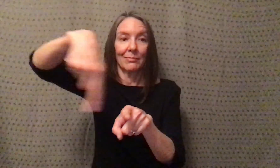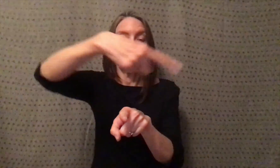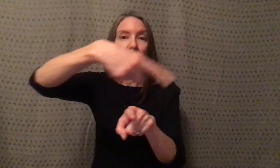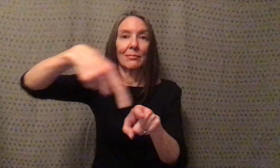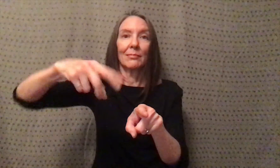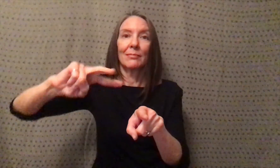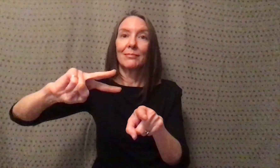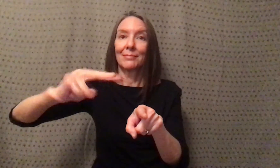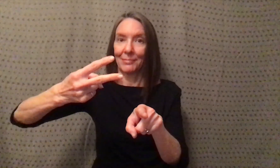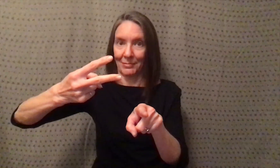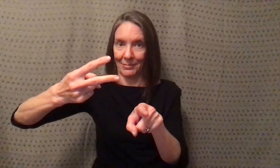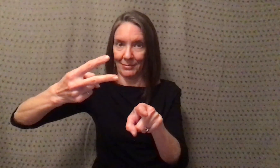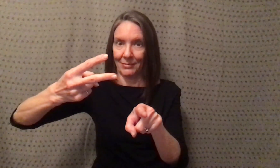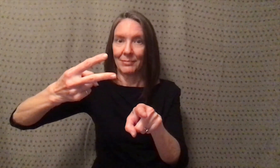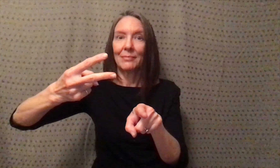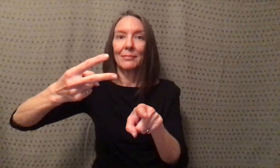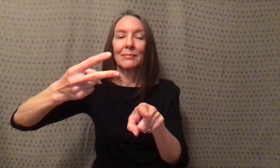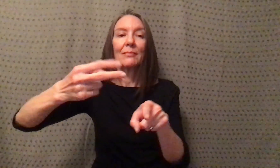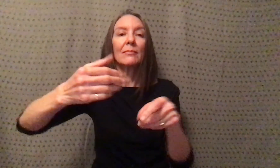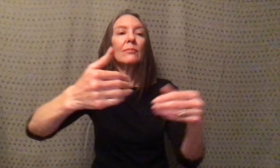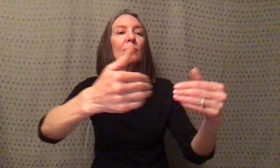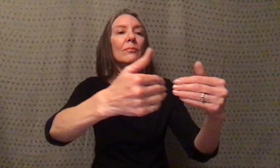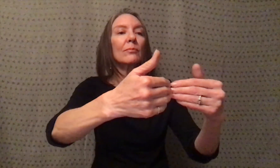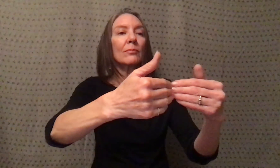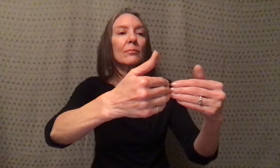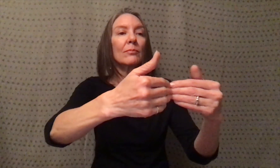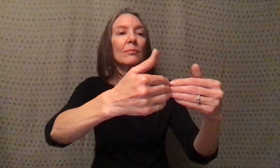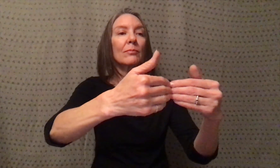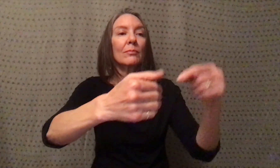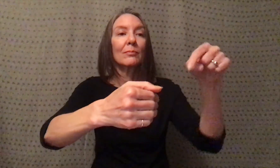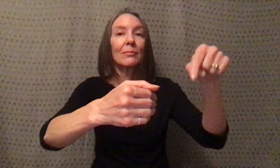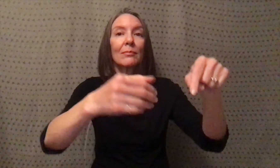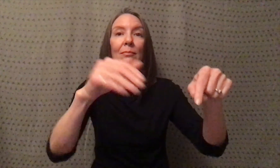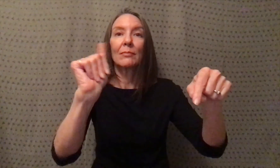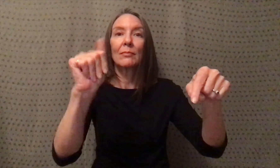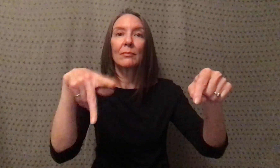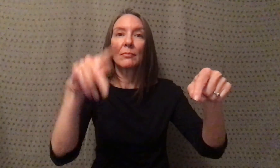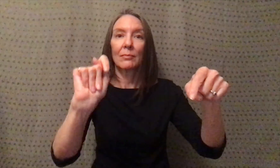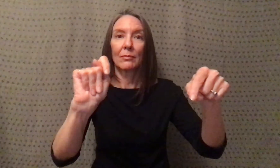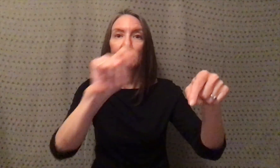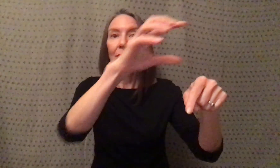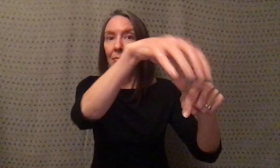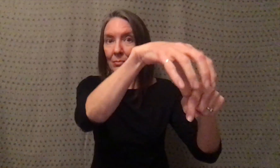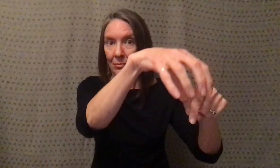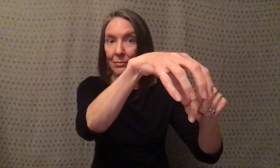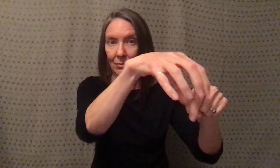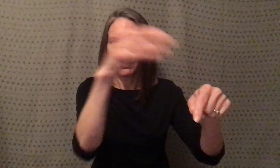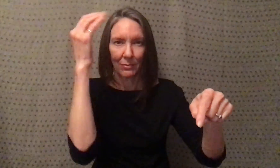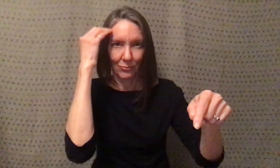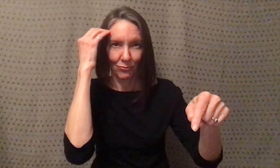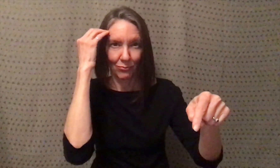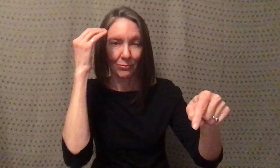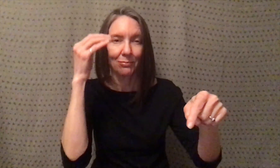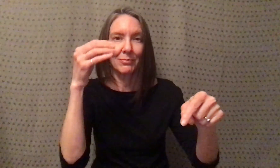At that intersection, which is 2nd Street, on the far left corner is an apartment building. You